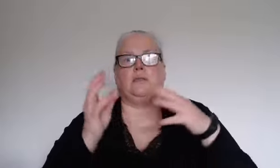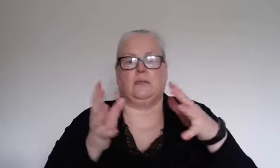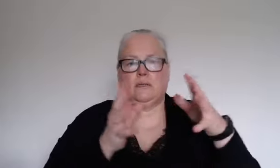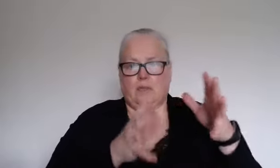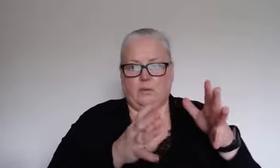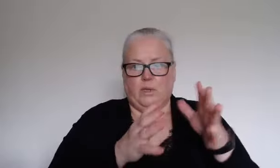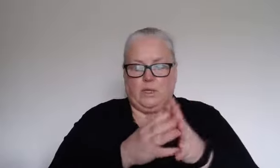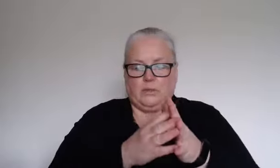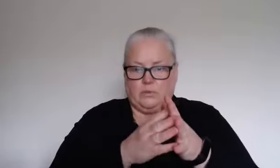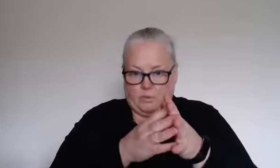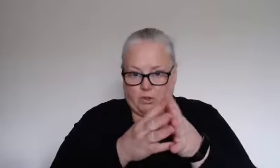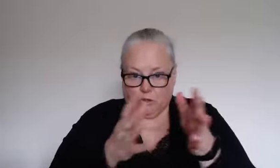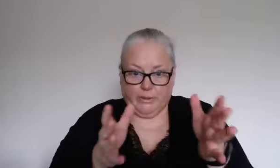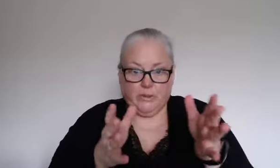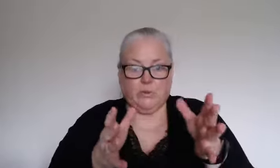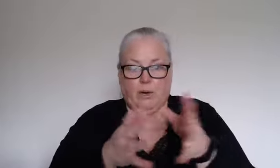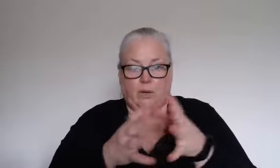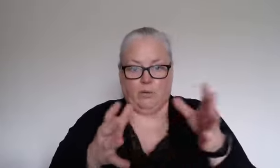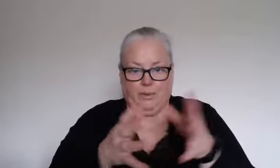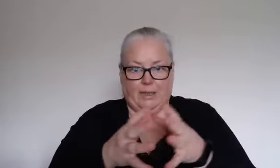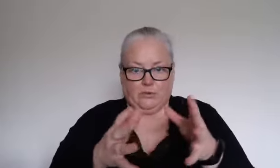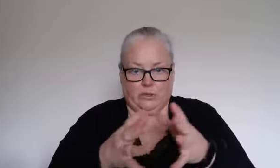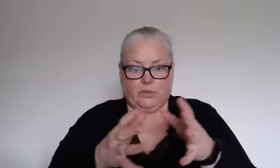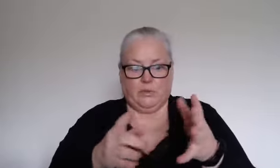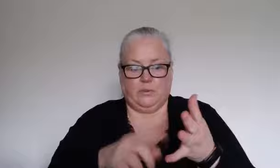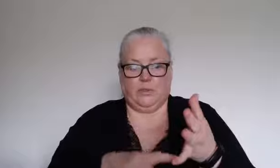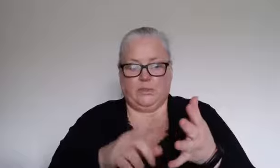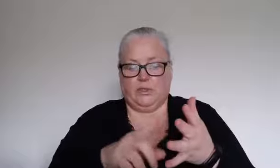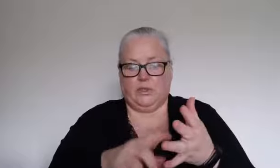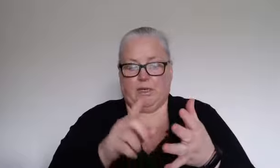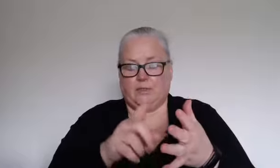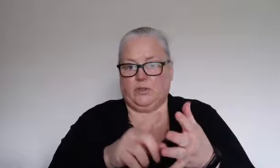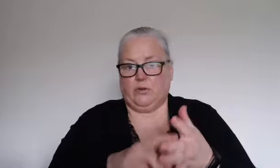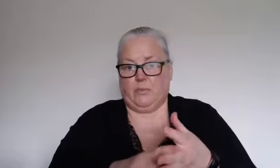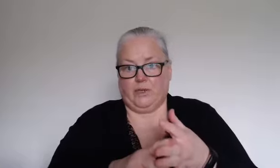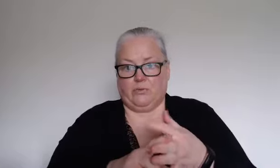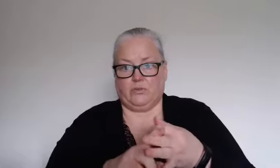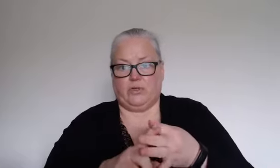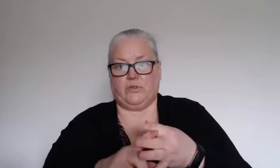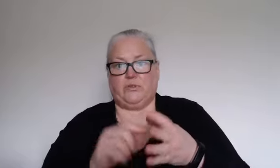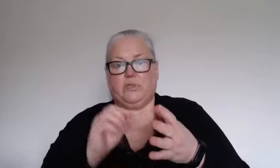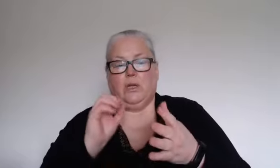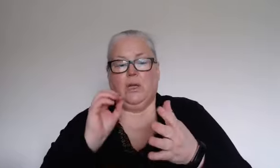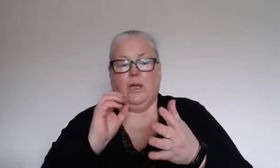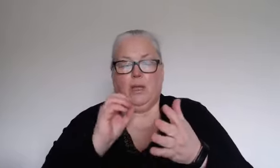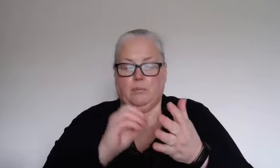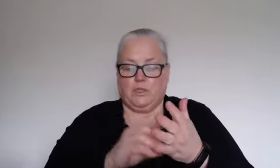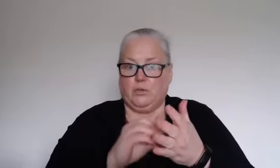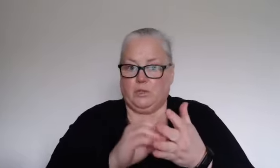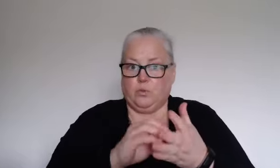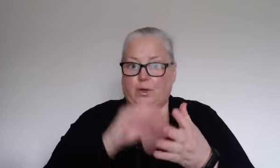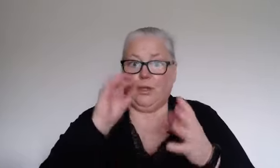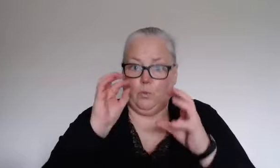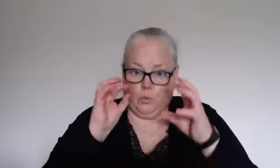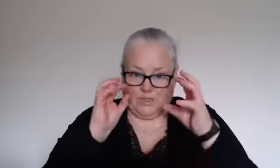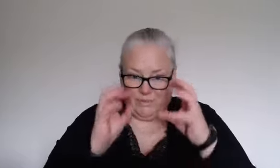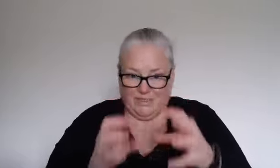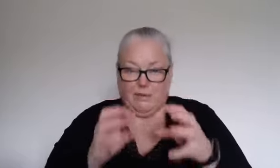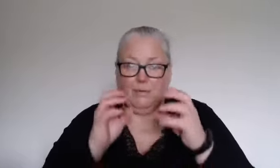the second week I talked about triggers, where we're being triggered, whether internal or external micro stressors, to look at what was specific